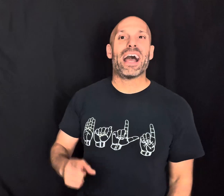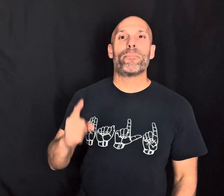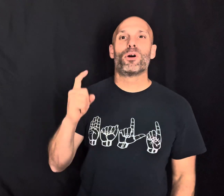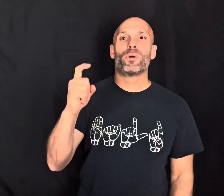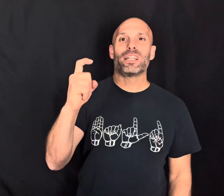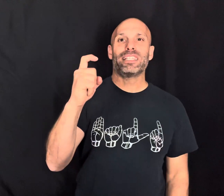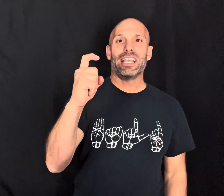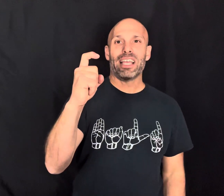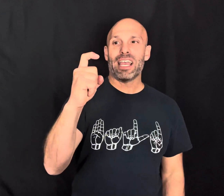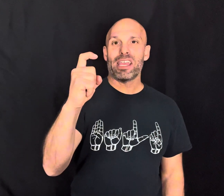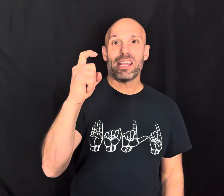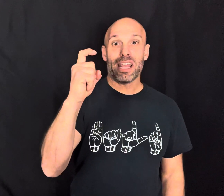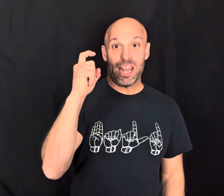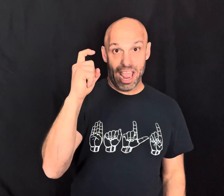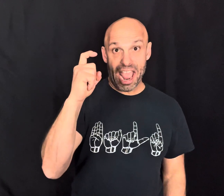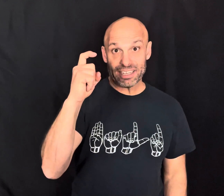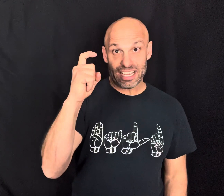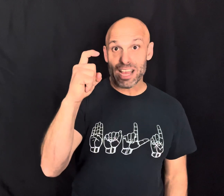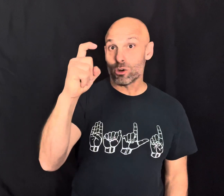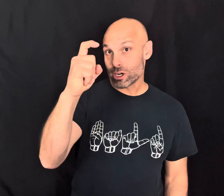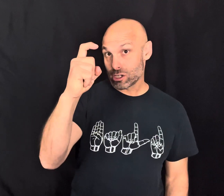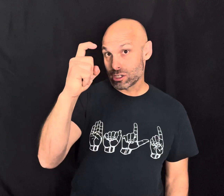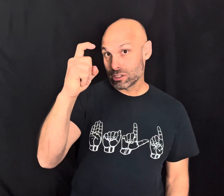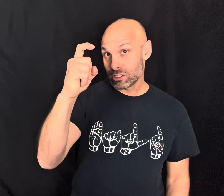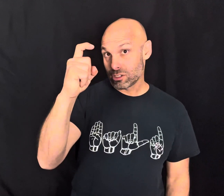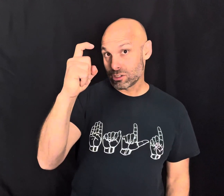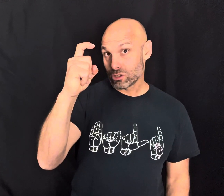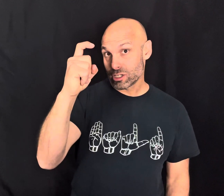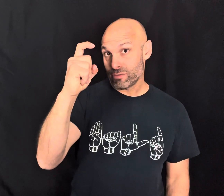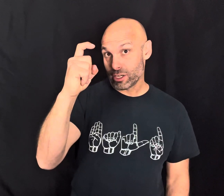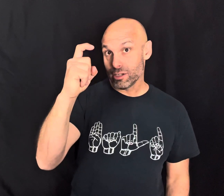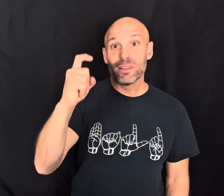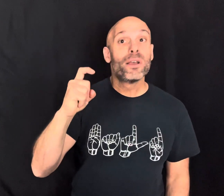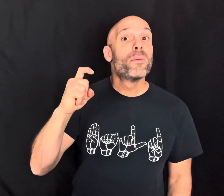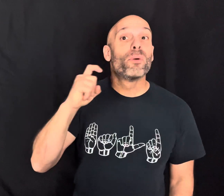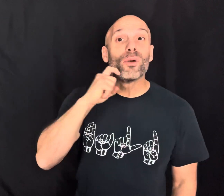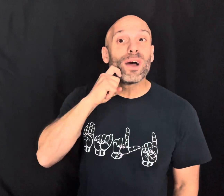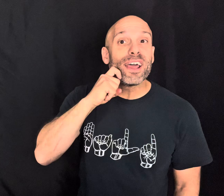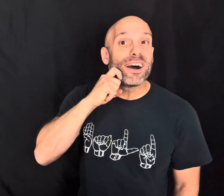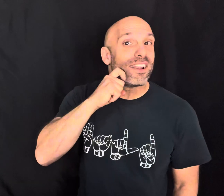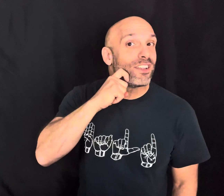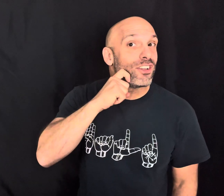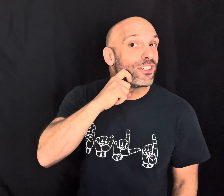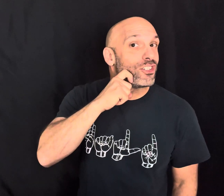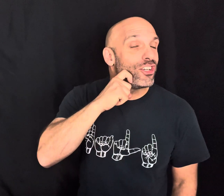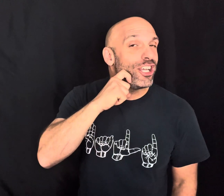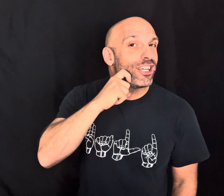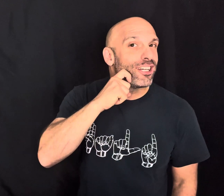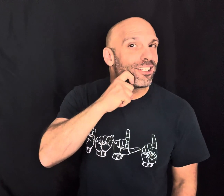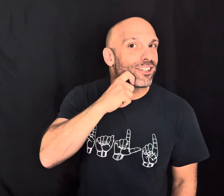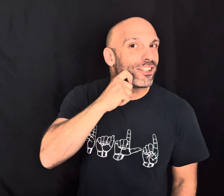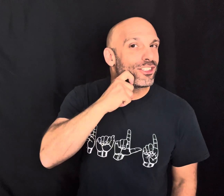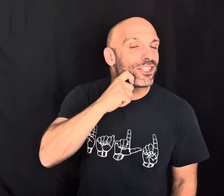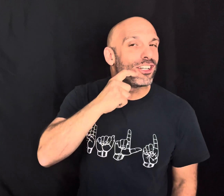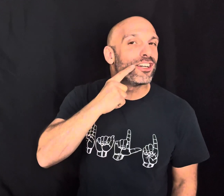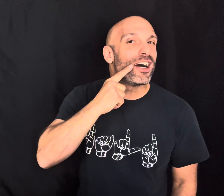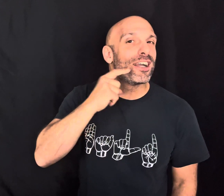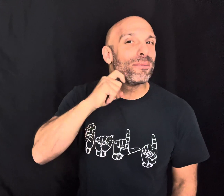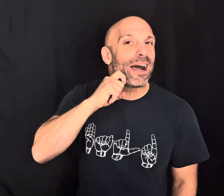Apple, we're gonna take an X hand or a crooked finger, put it right onto your cheek, little close to your mouth here,